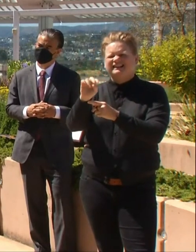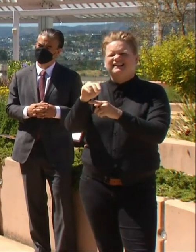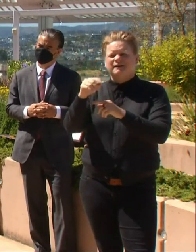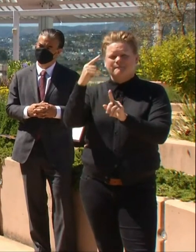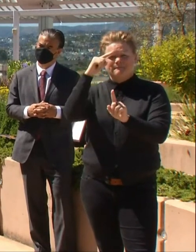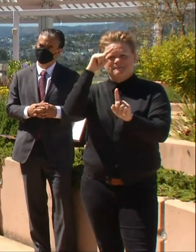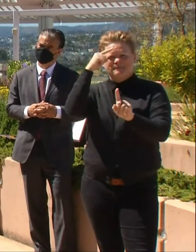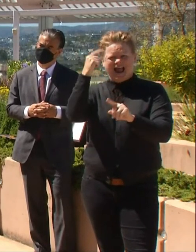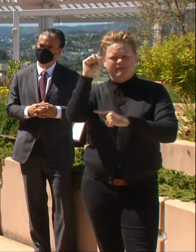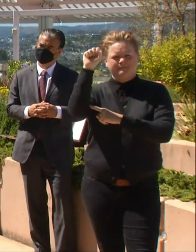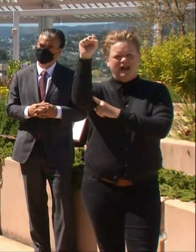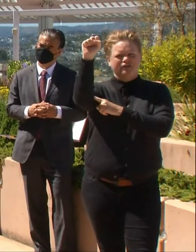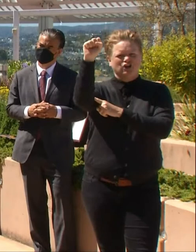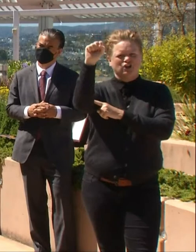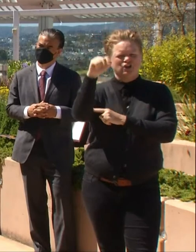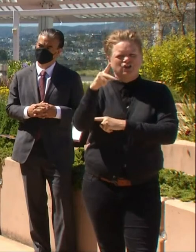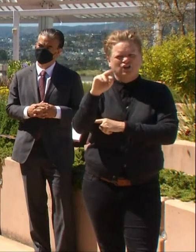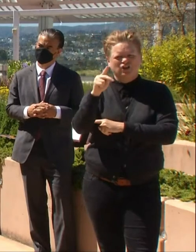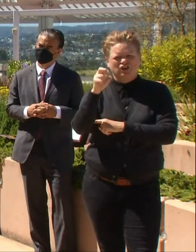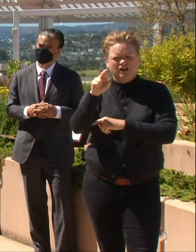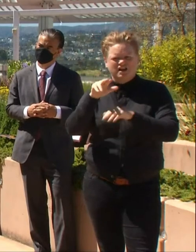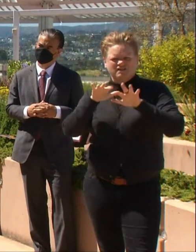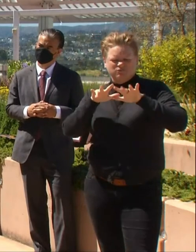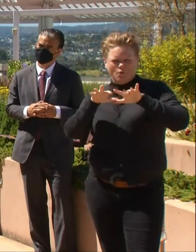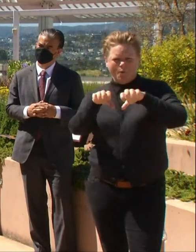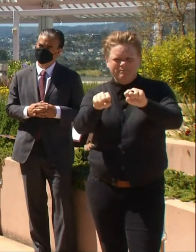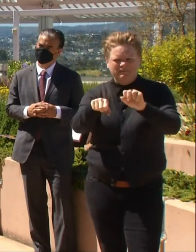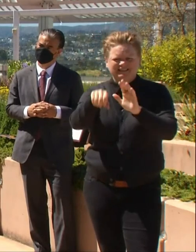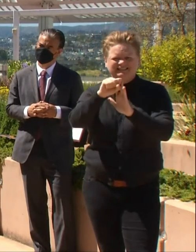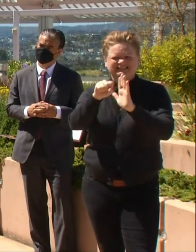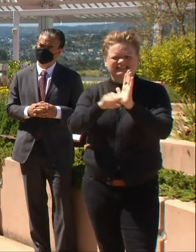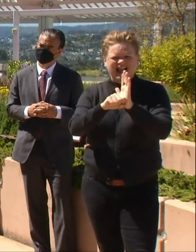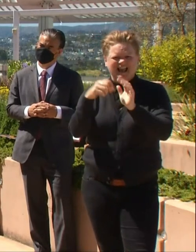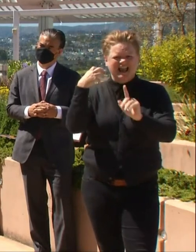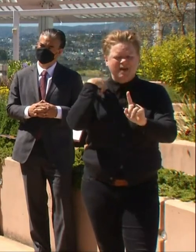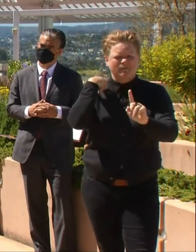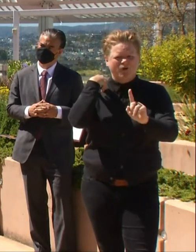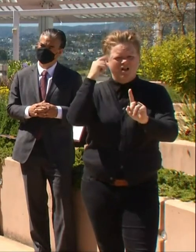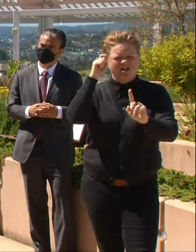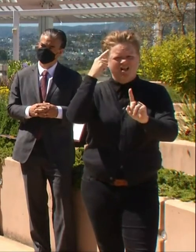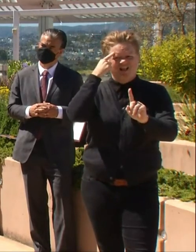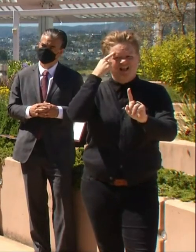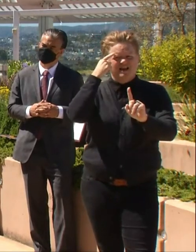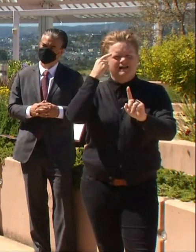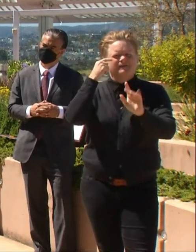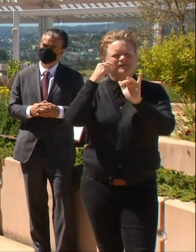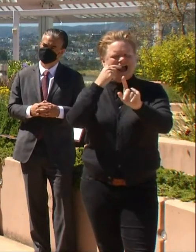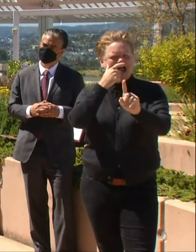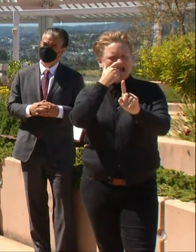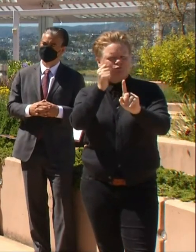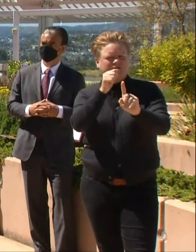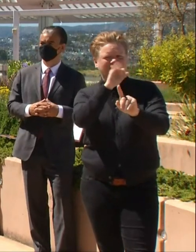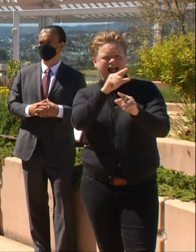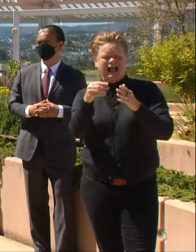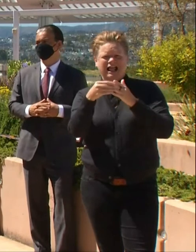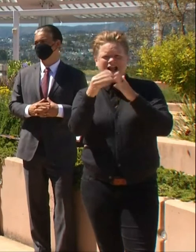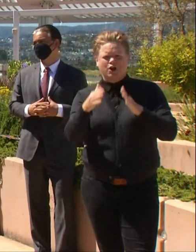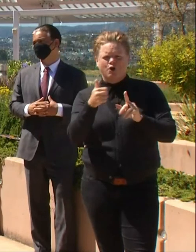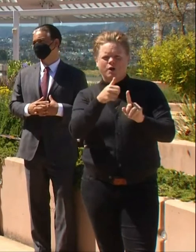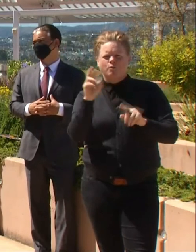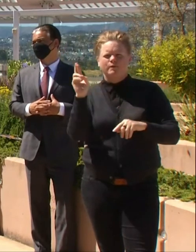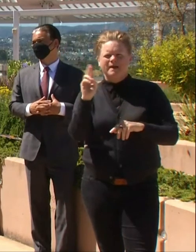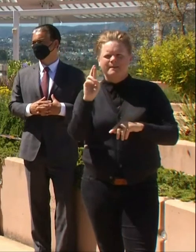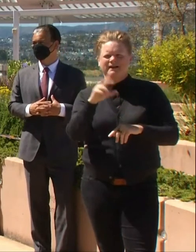capitol. Interestingly, on so many levels, it led a Republican legislator in the assembly to move